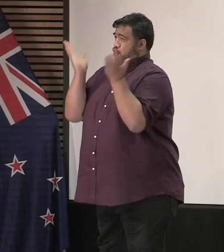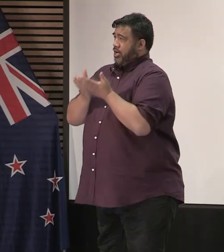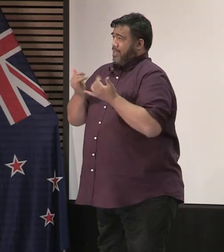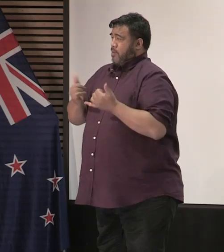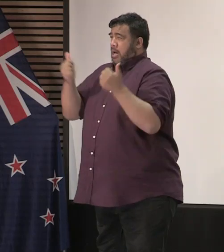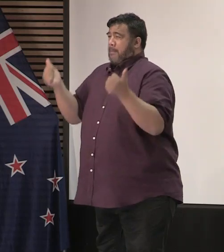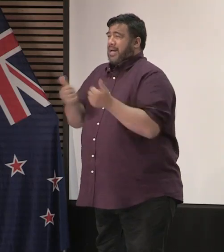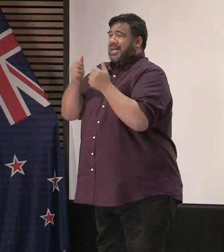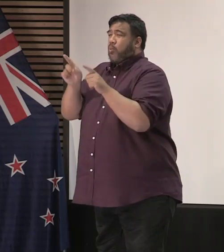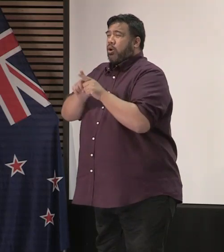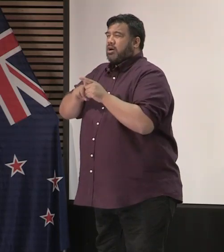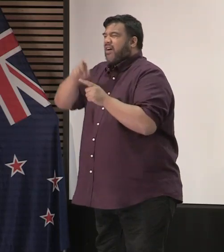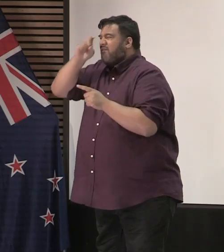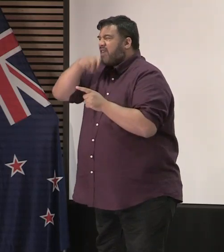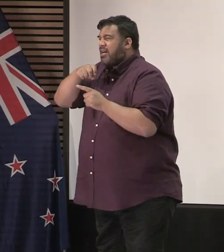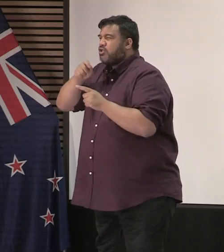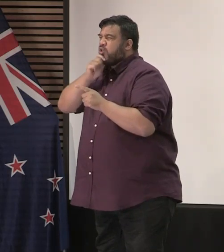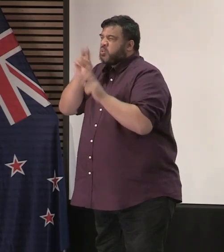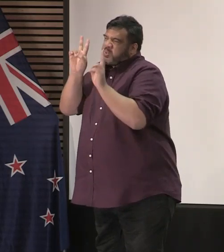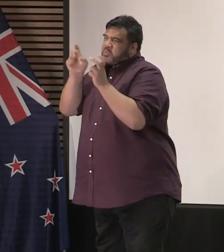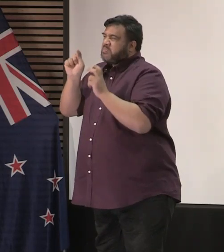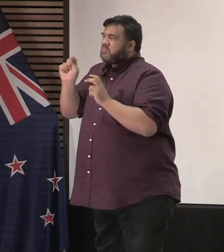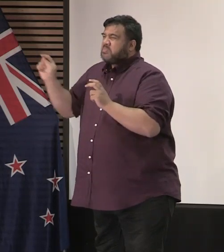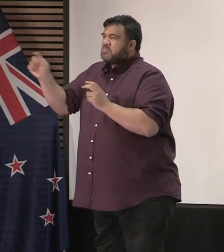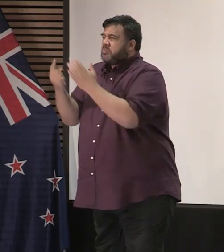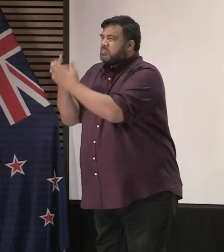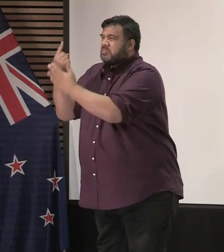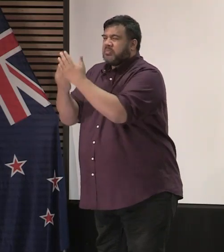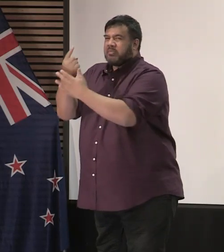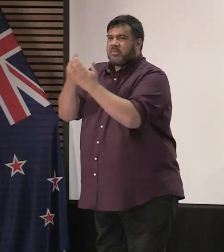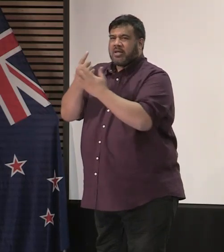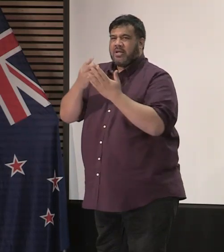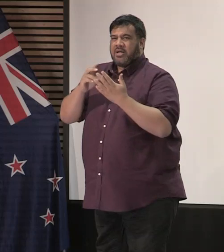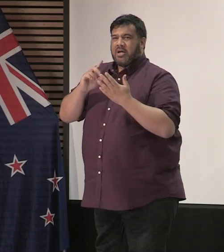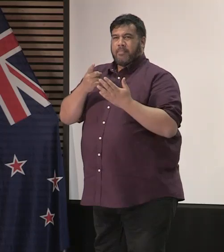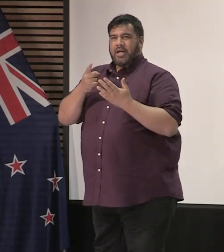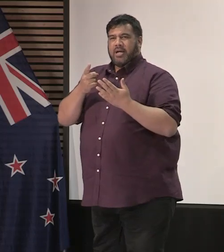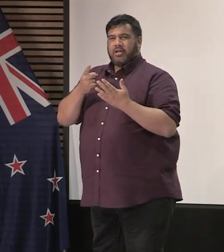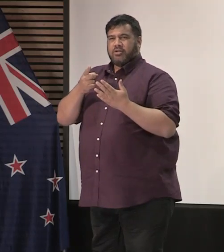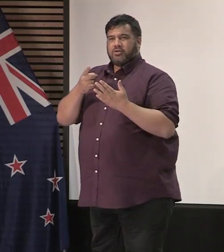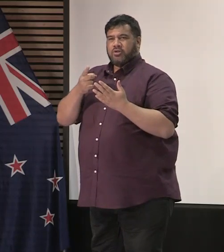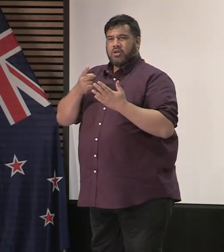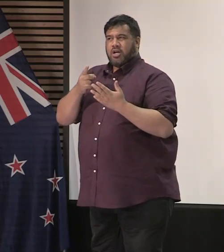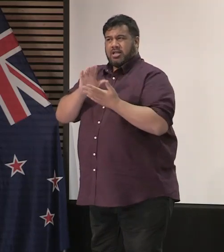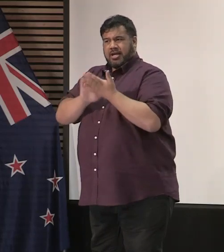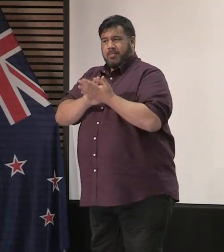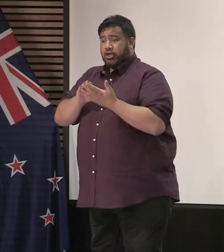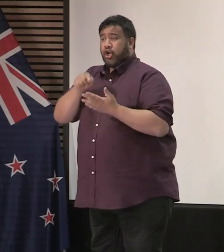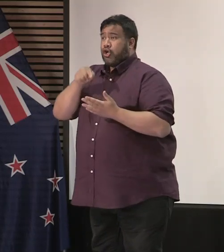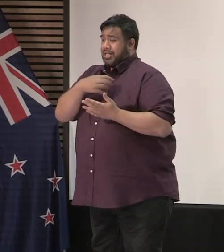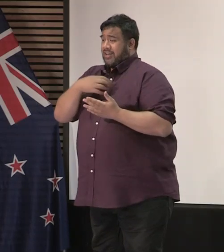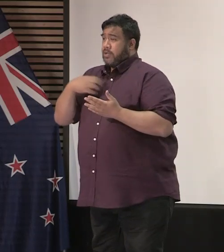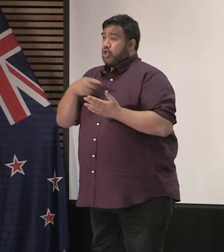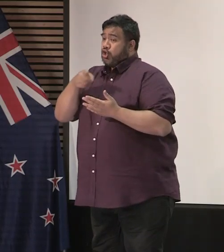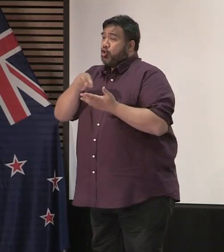media platforms. One of the chiefs this morning pointed out that the government's effectively, I'm paraphrasing, but propping up these social media platforms that are behaving in